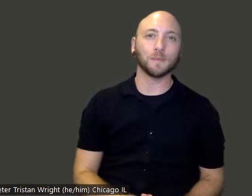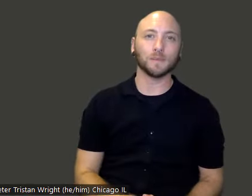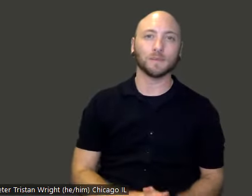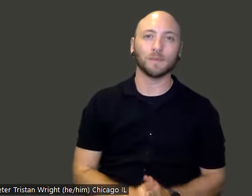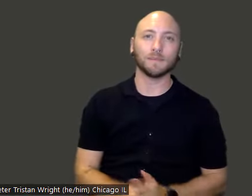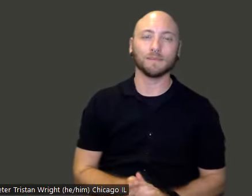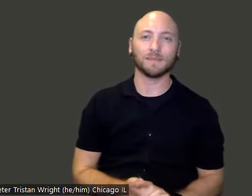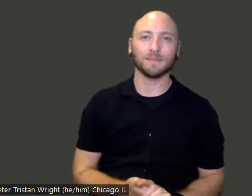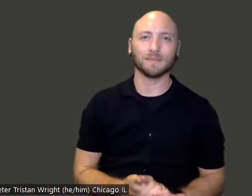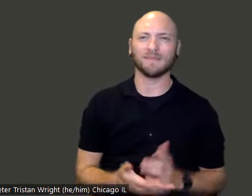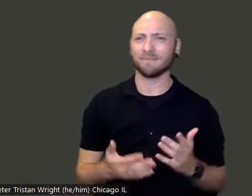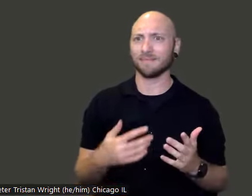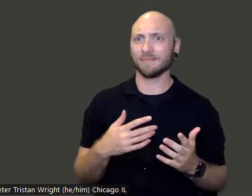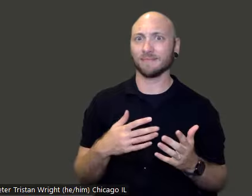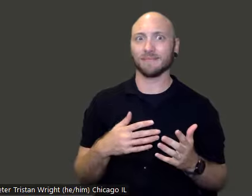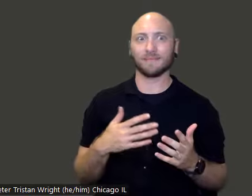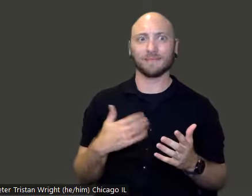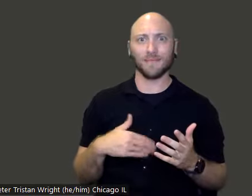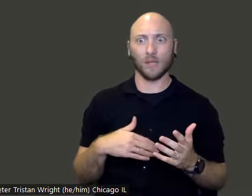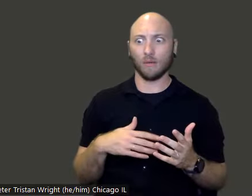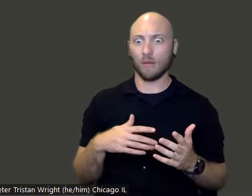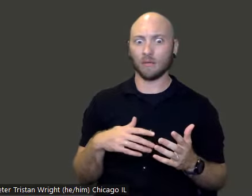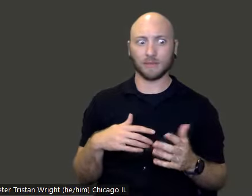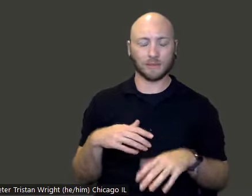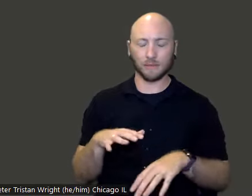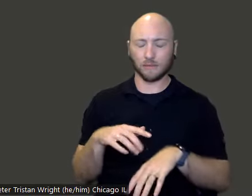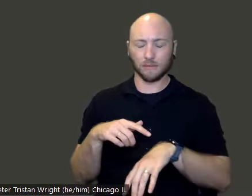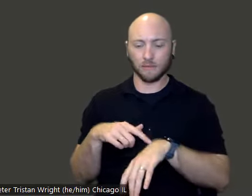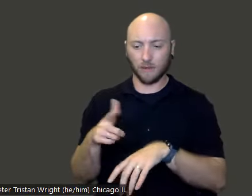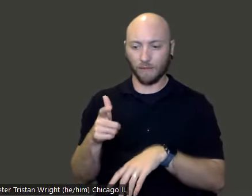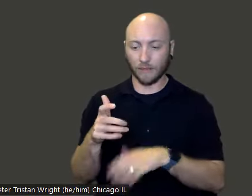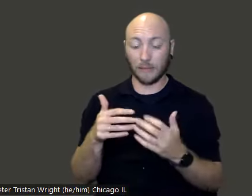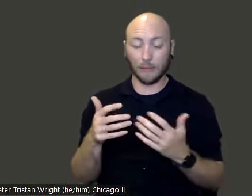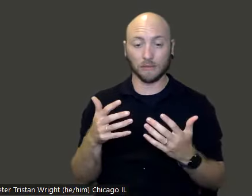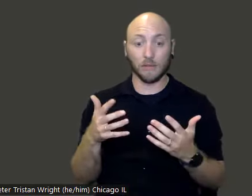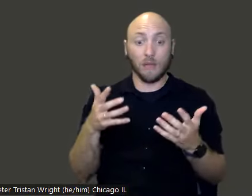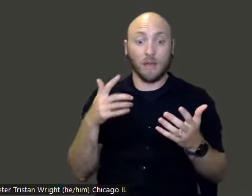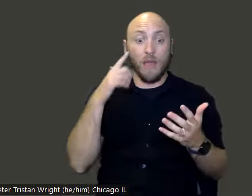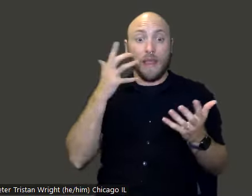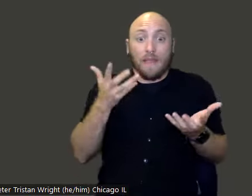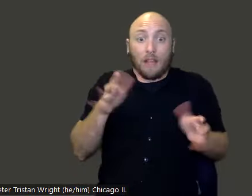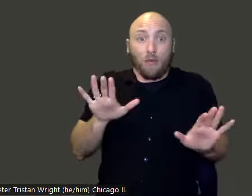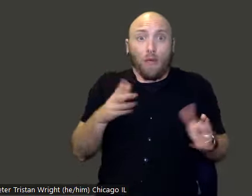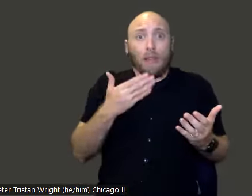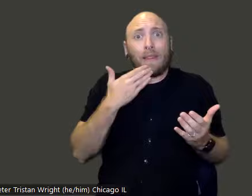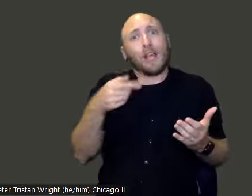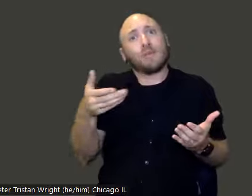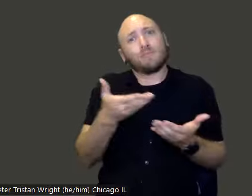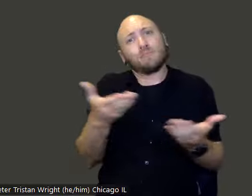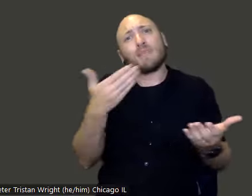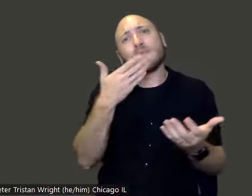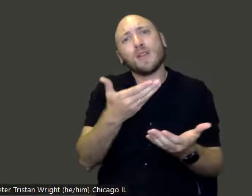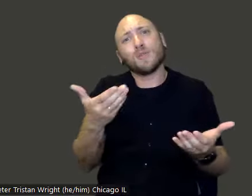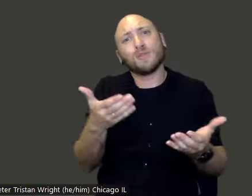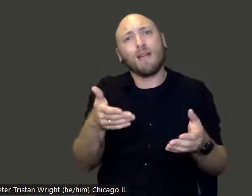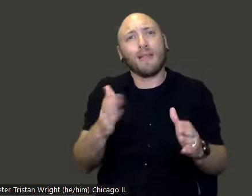This was a lot shorter than I thought it went by, a lot faster, but I did want to thank y'all for letting me come and talk about a little bit